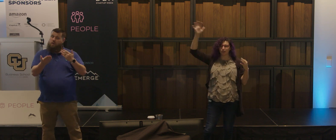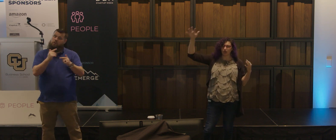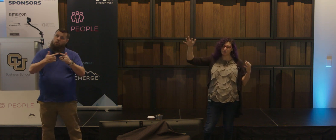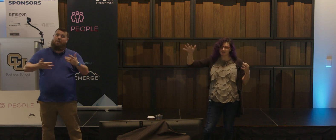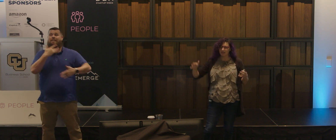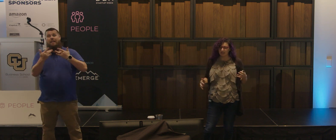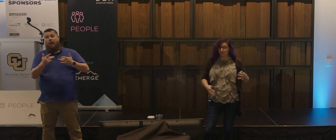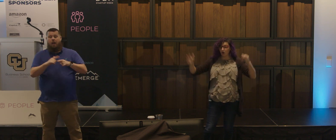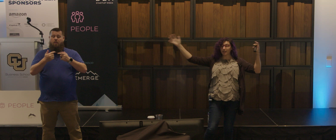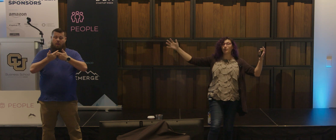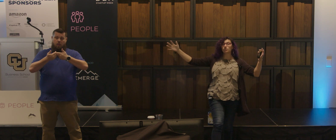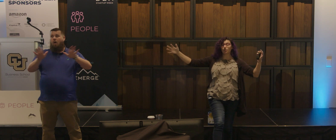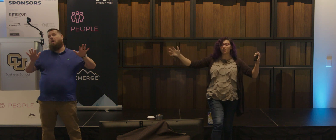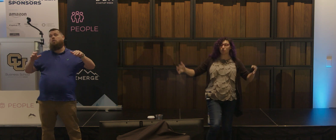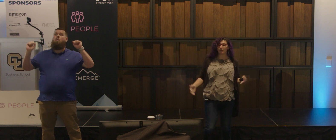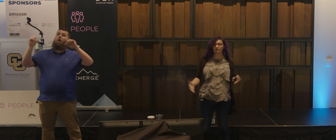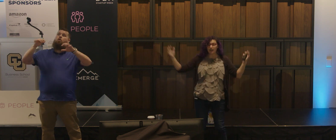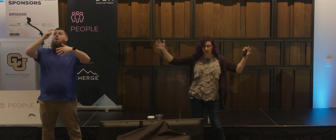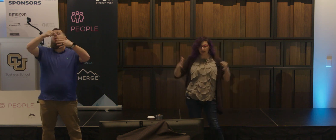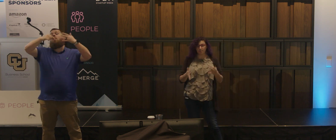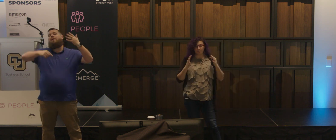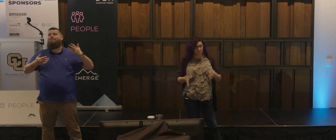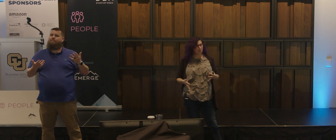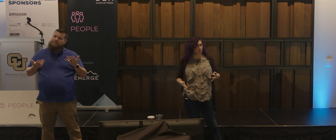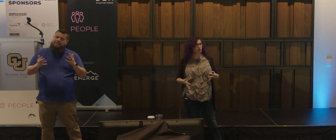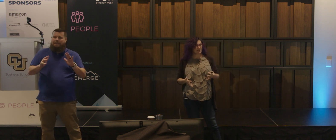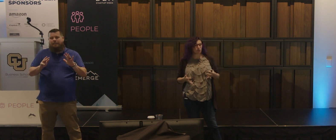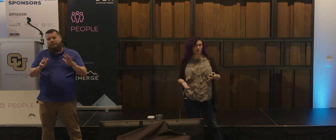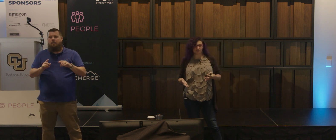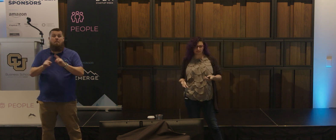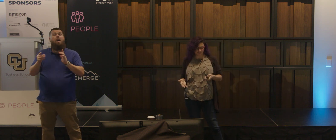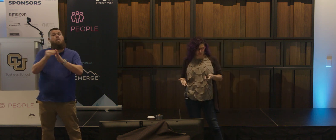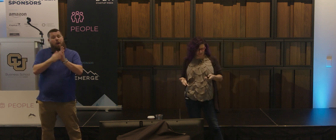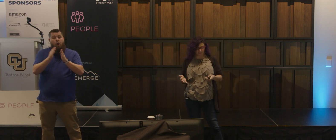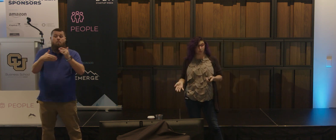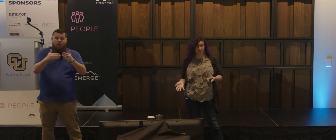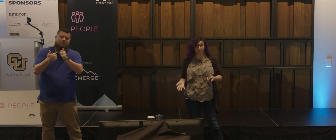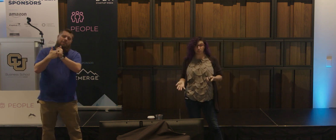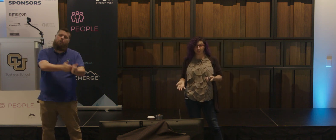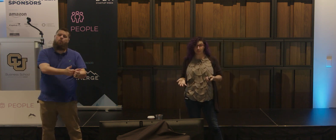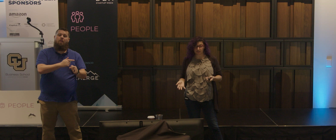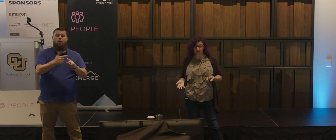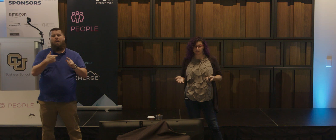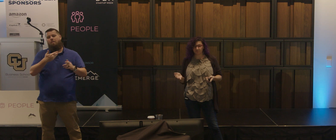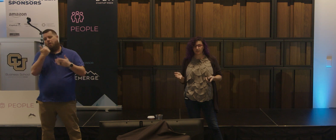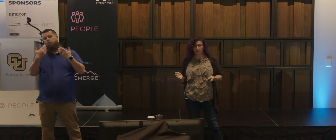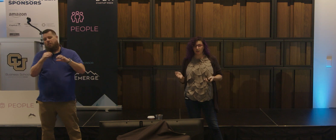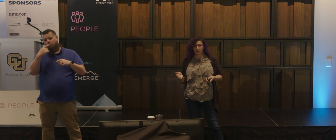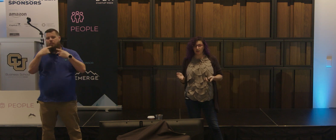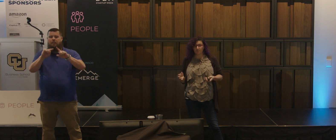and kind of get lost in the, oh yeah, we can do all these cool things. But write down your process and stick to it, and then you have a better chance for success.